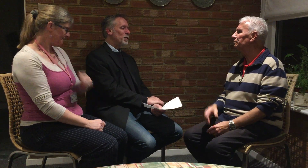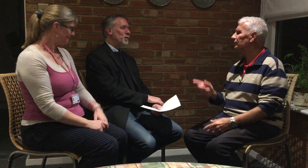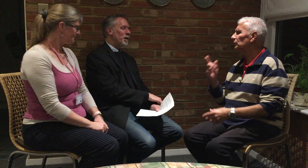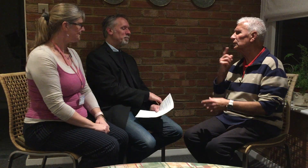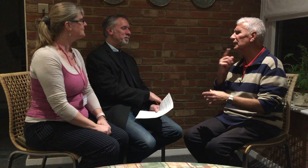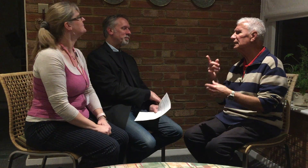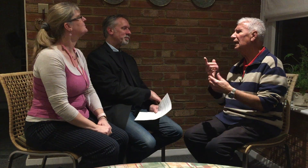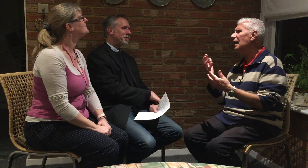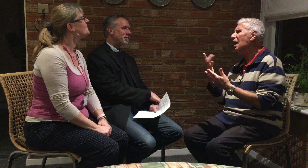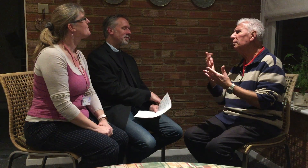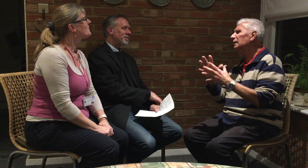So